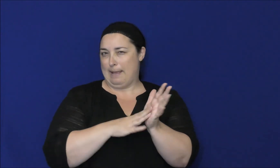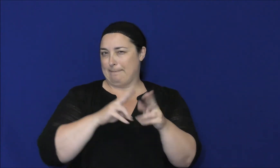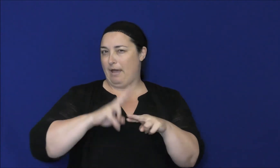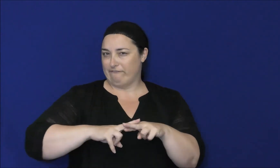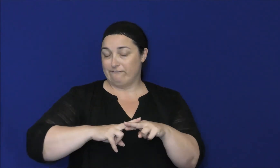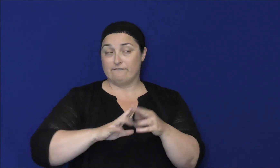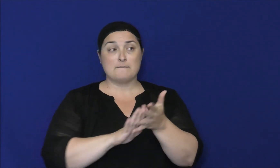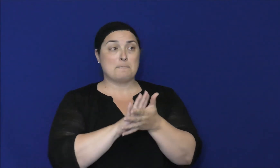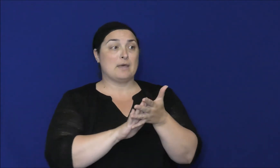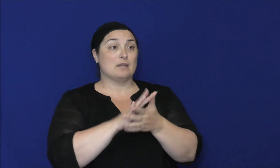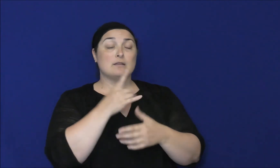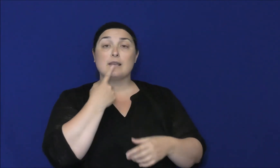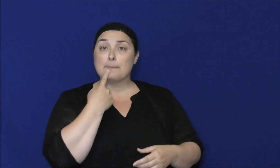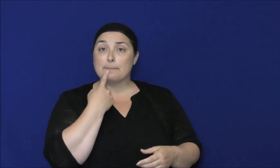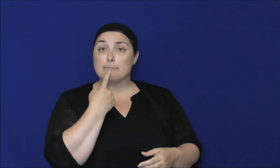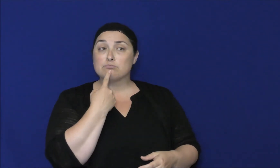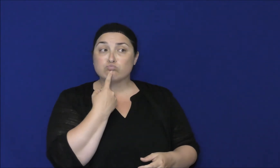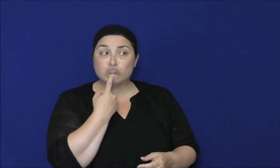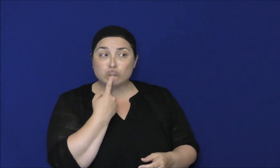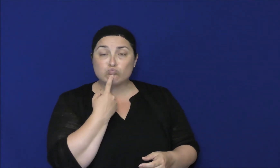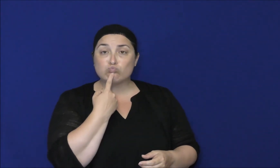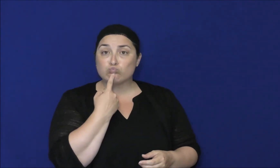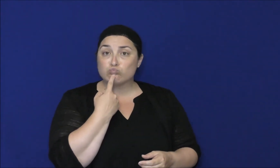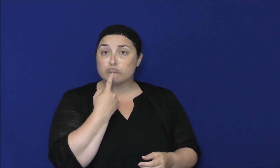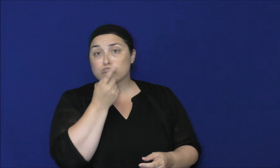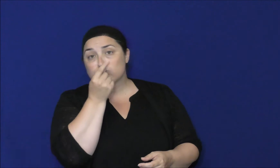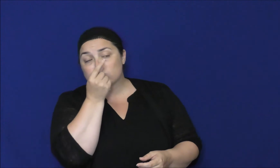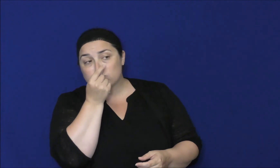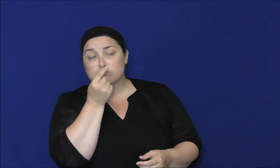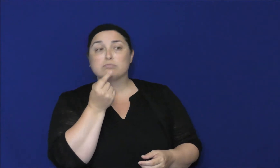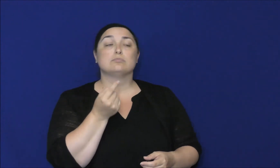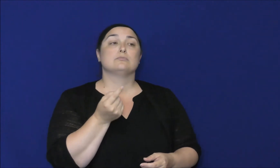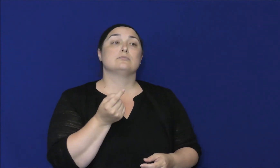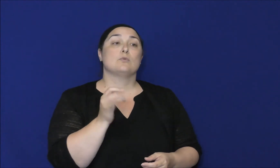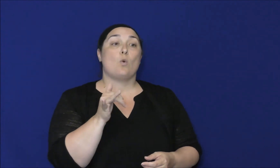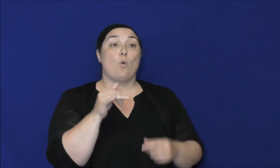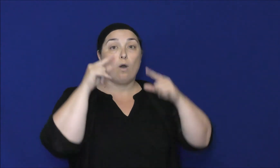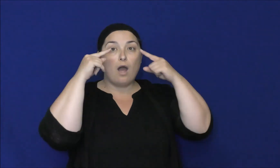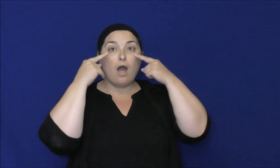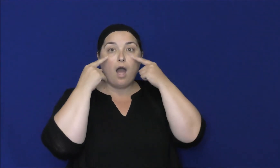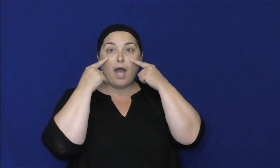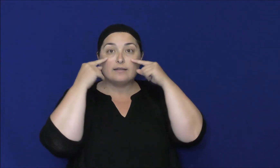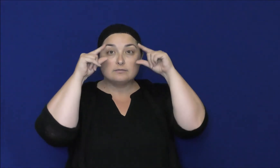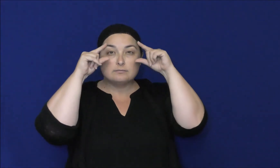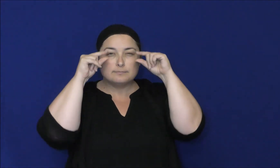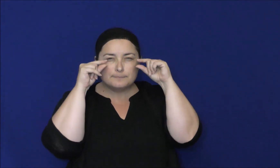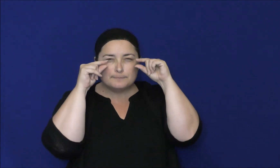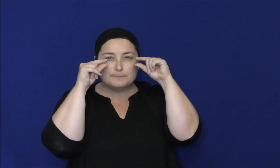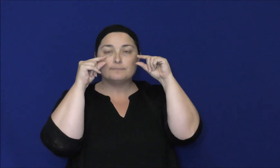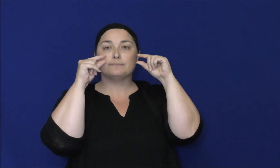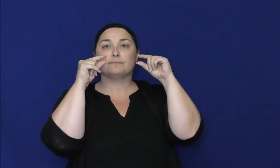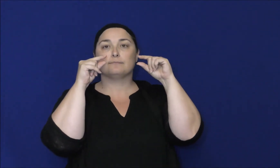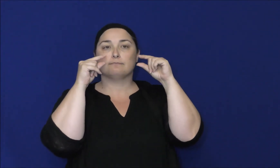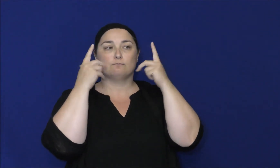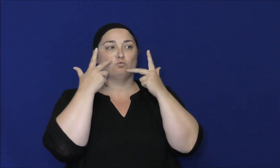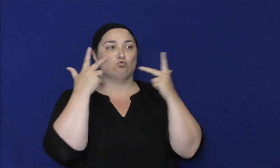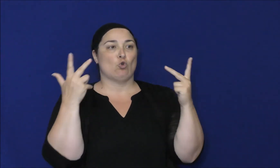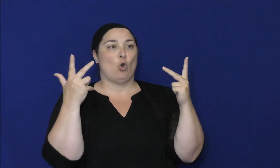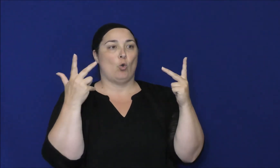your lips pouting. You can squint your eyes to indicate something